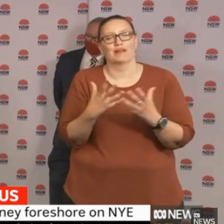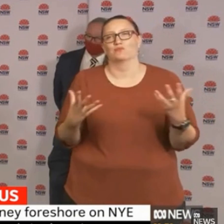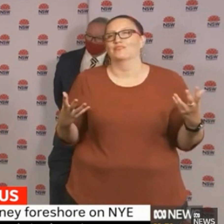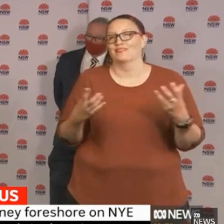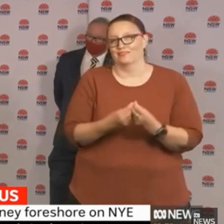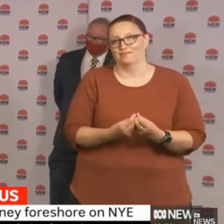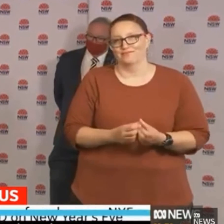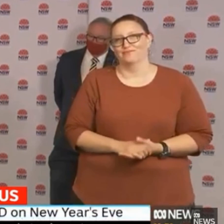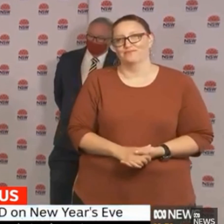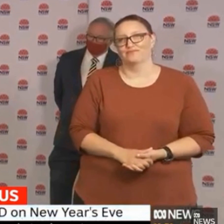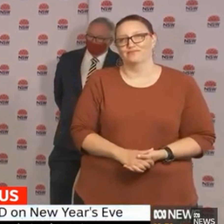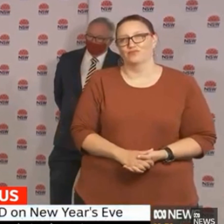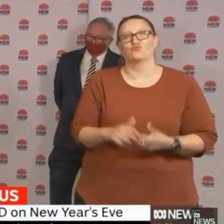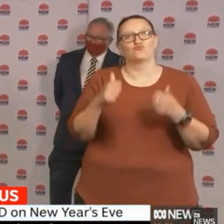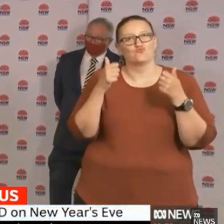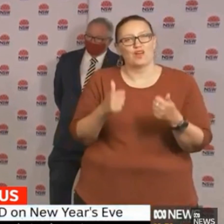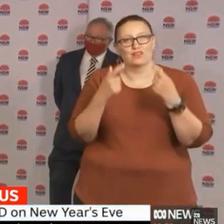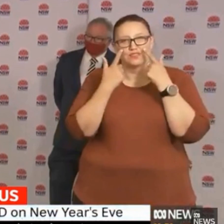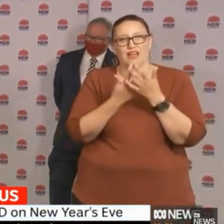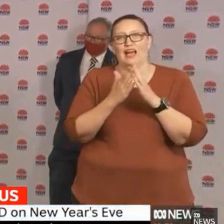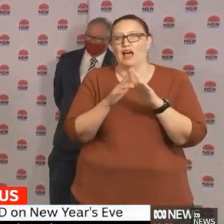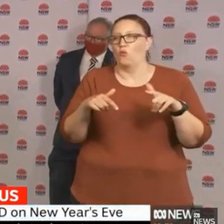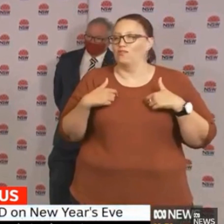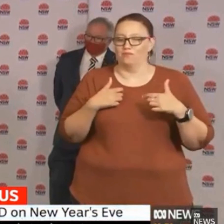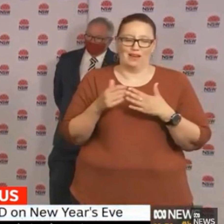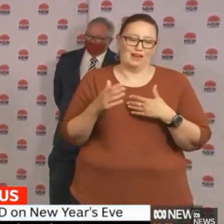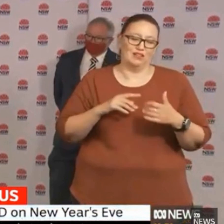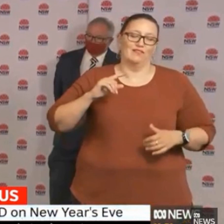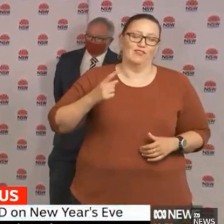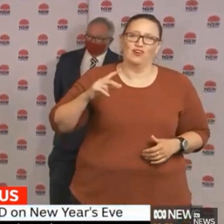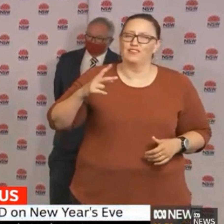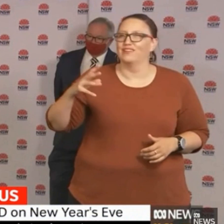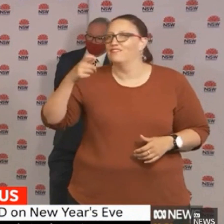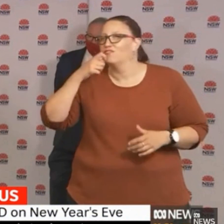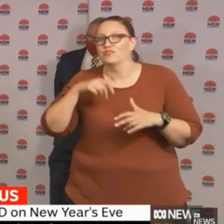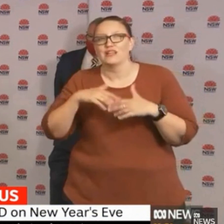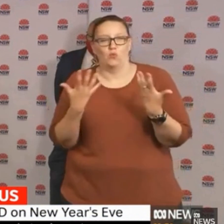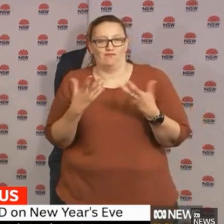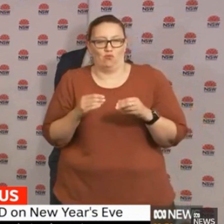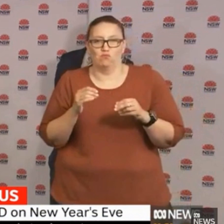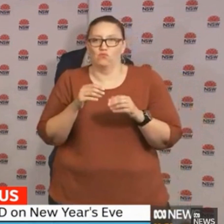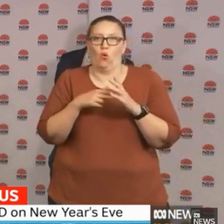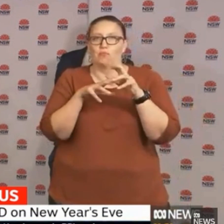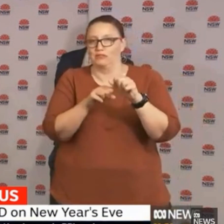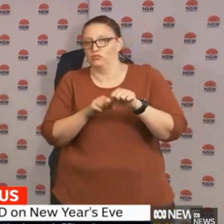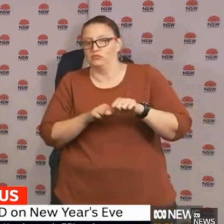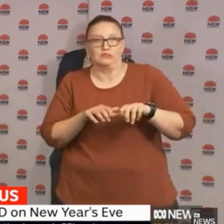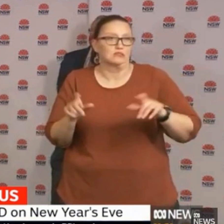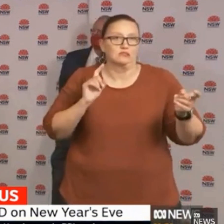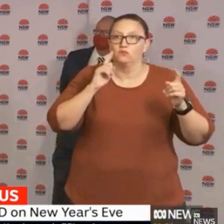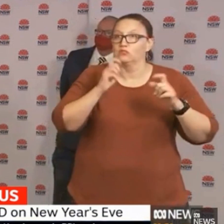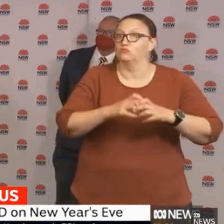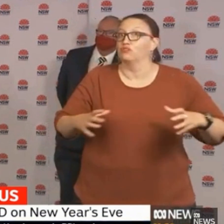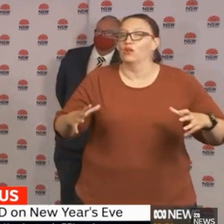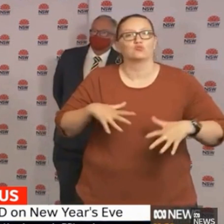it's been really great to see how we've managed the first couple of days when we were all worried about where this was going to go to where we are now,